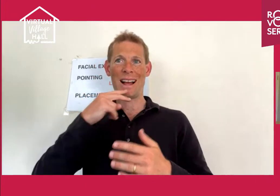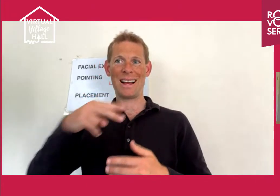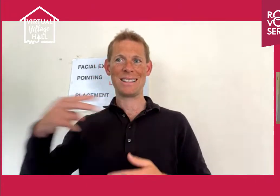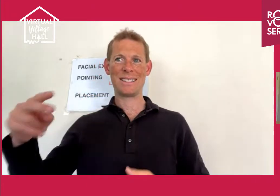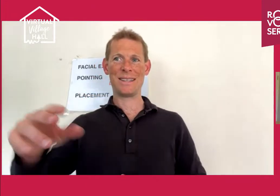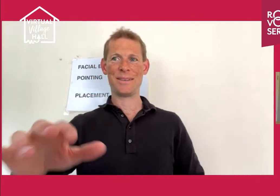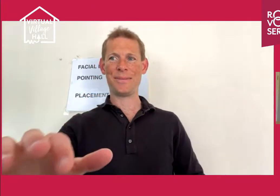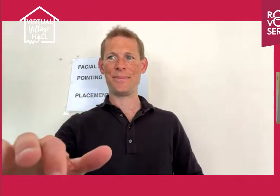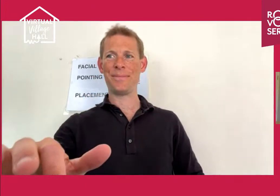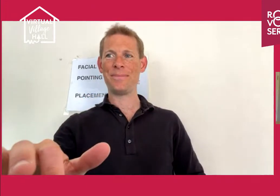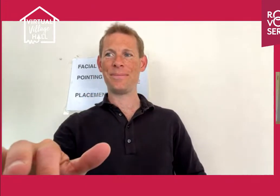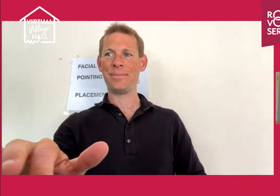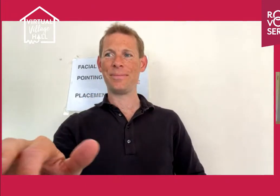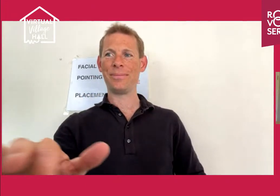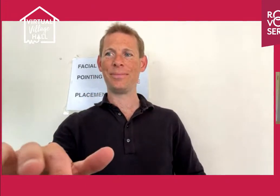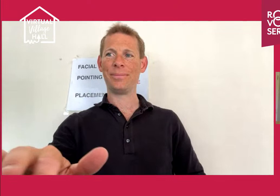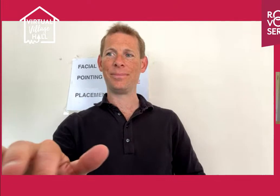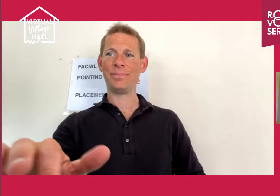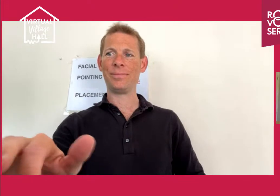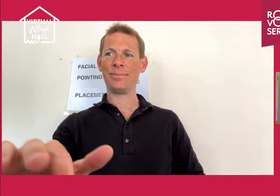Okay, so if you're ready for the answers, we'll go through them.